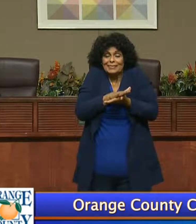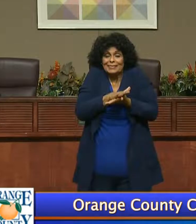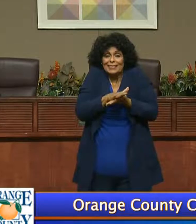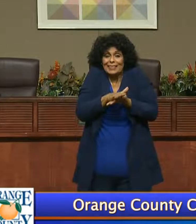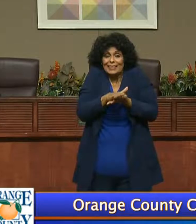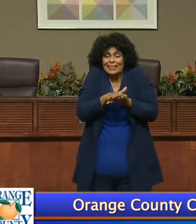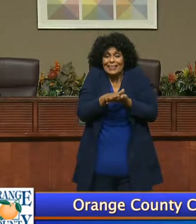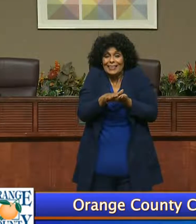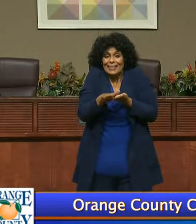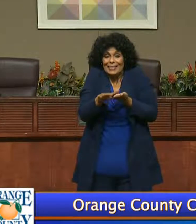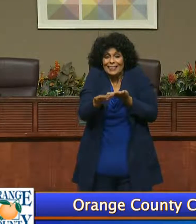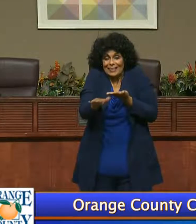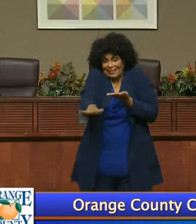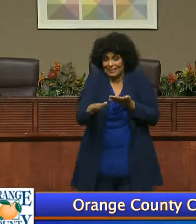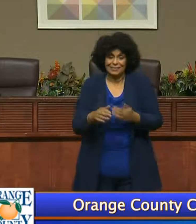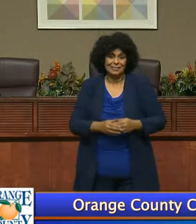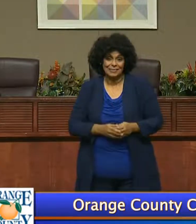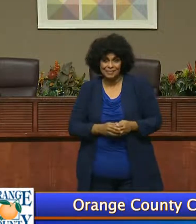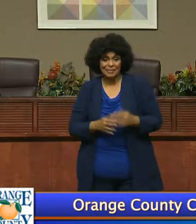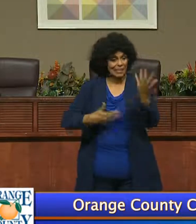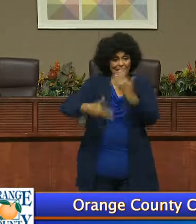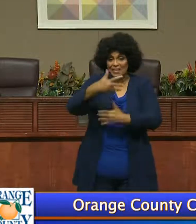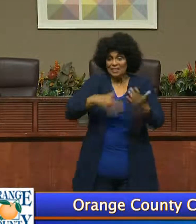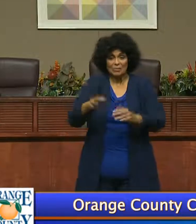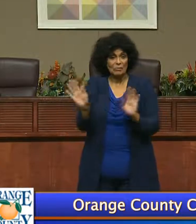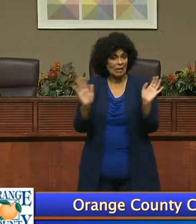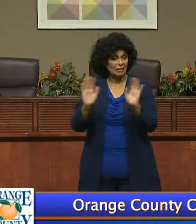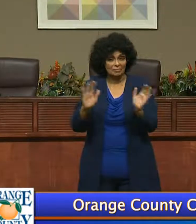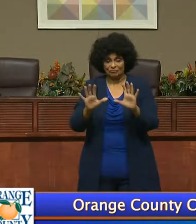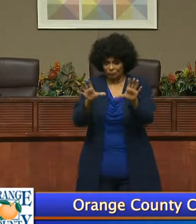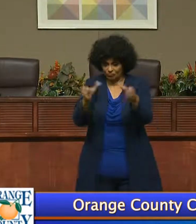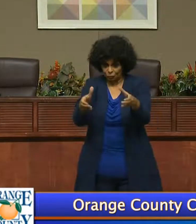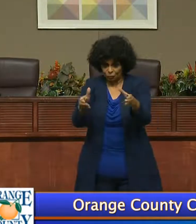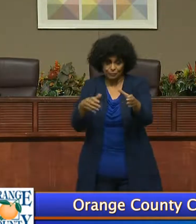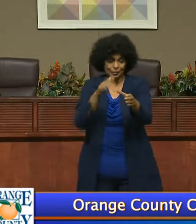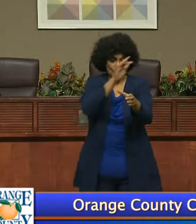be isolated, and they will engage in the competition.